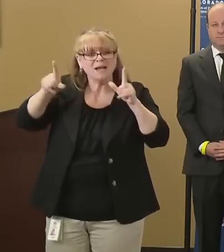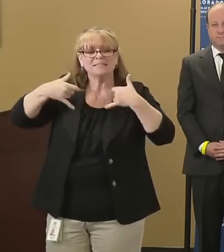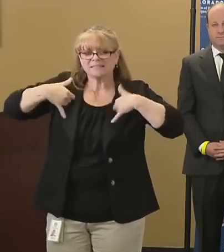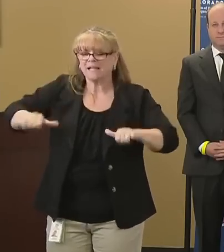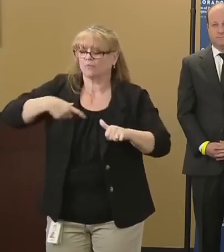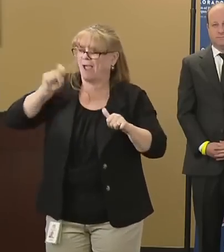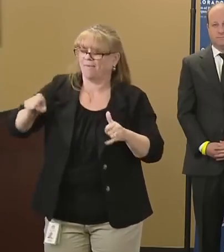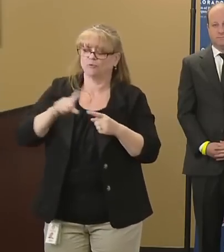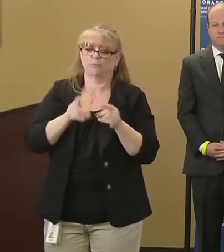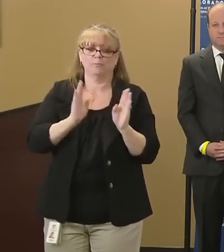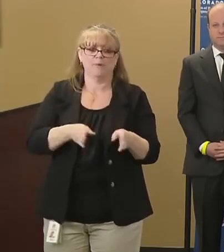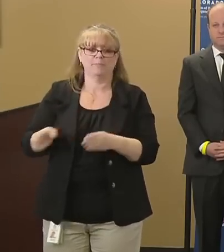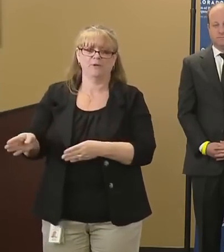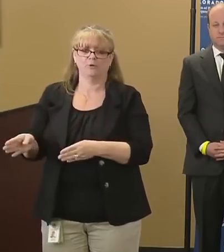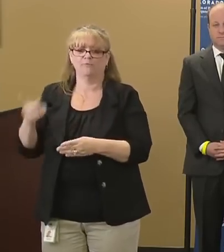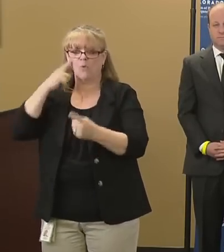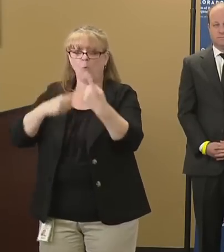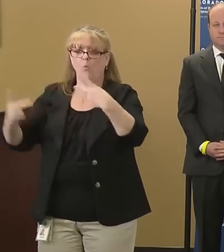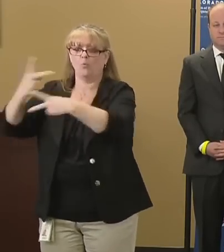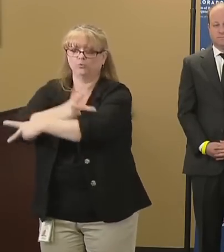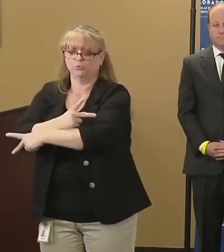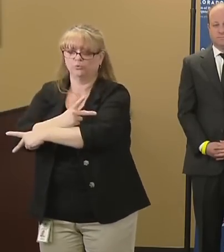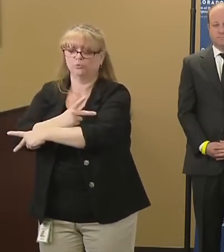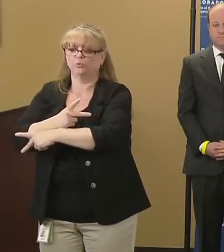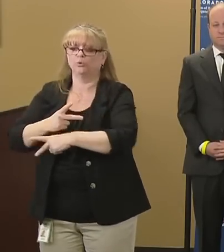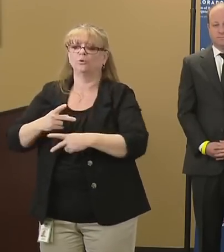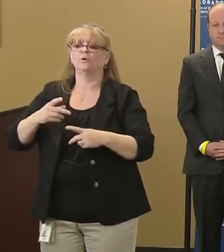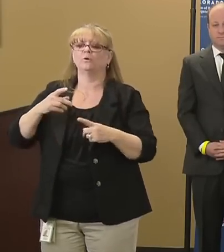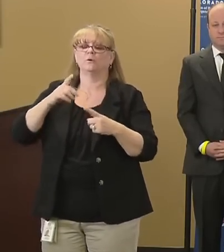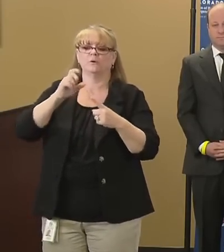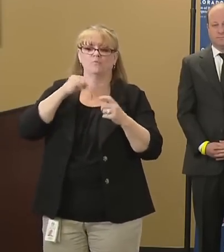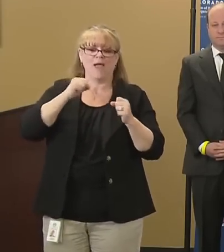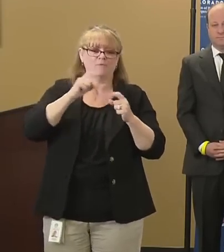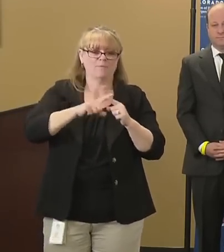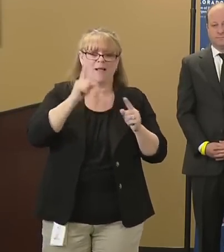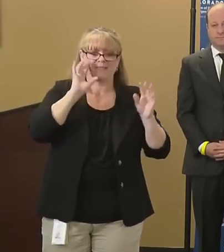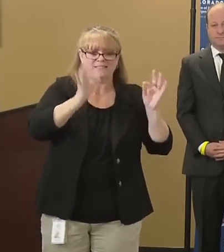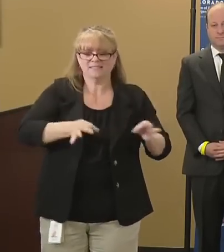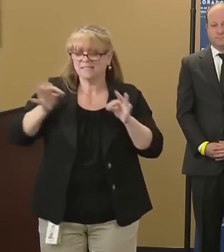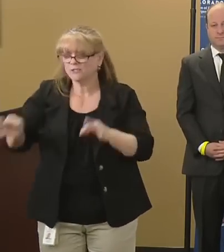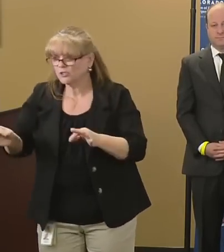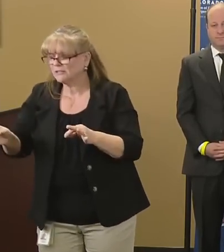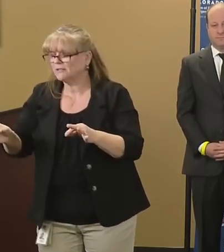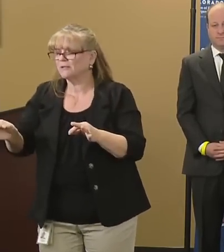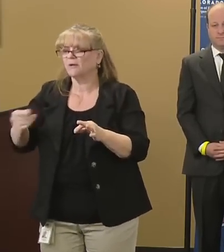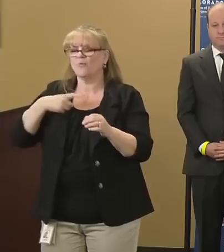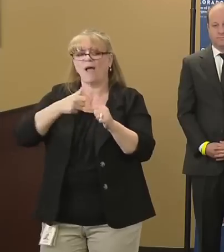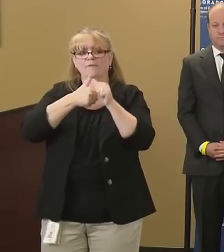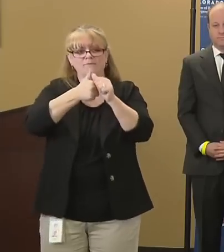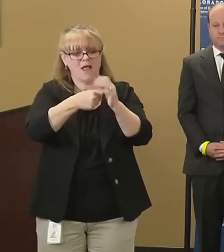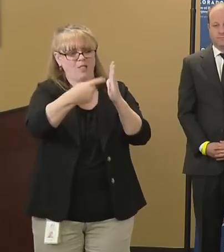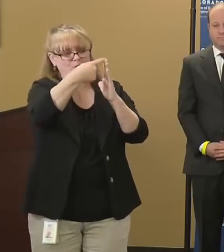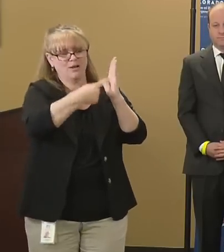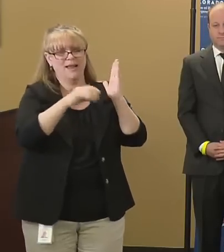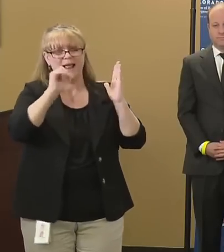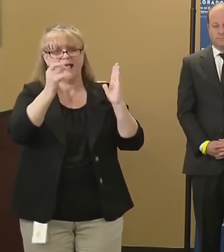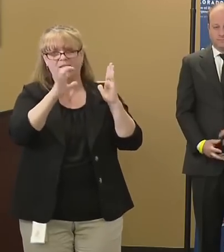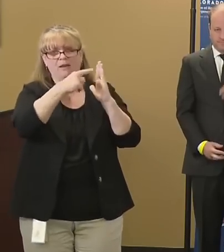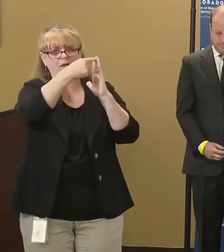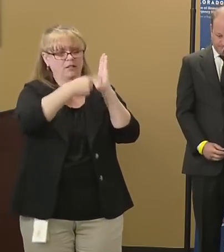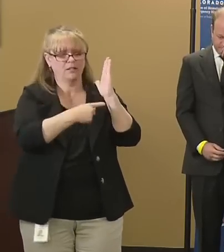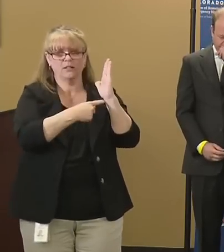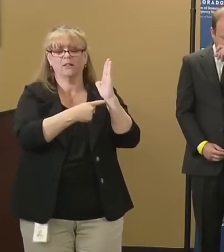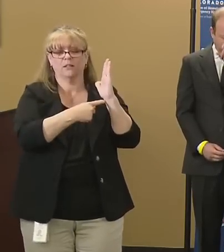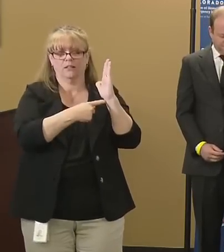ethical decisions, we do it in an legal, ethical, and moral way that makes